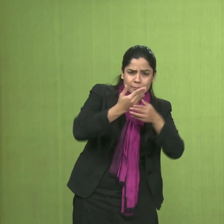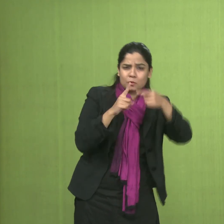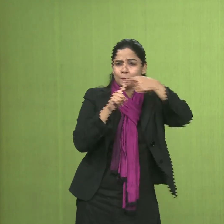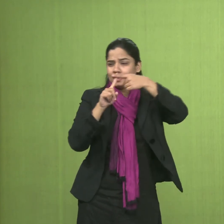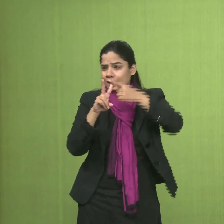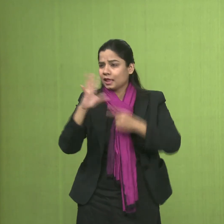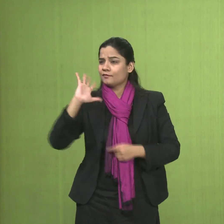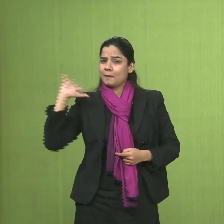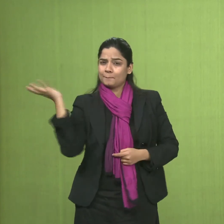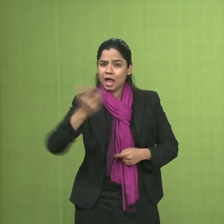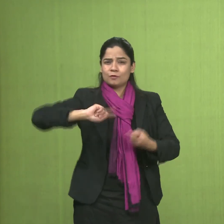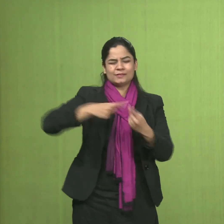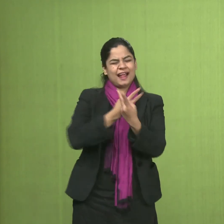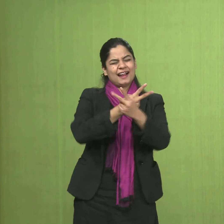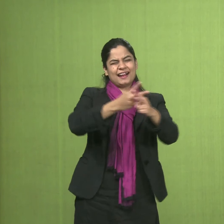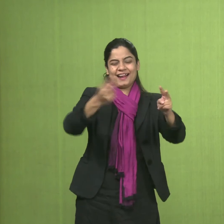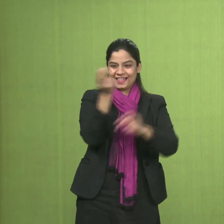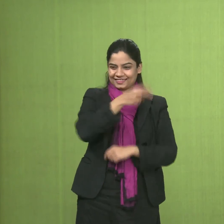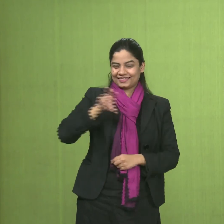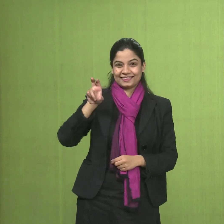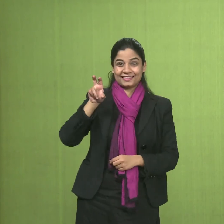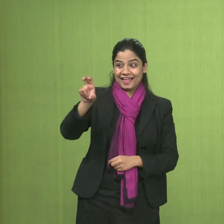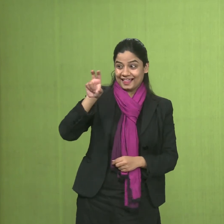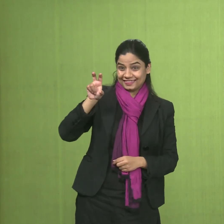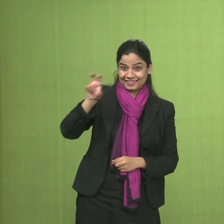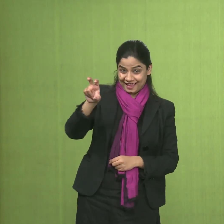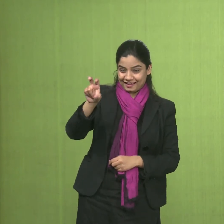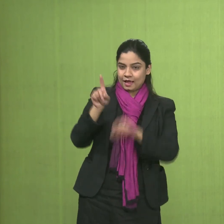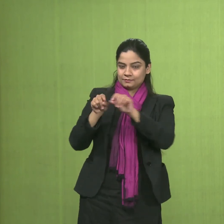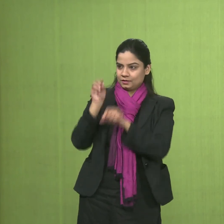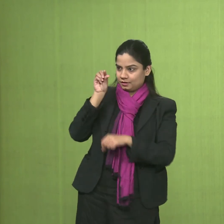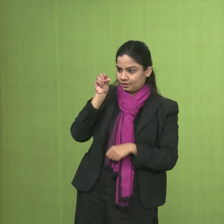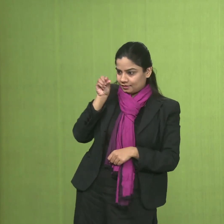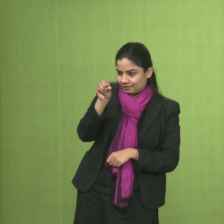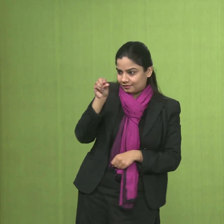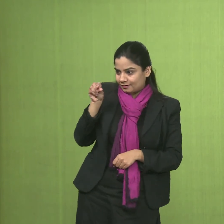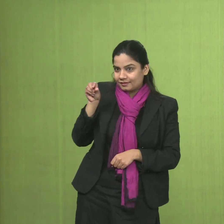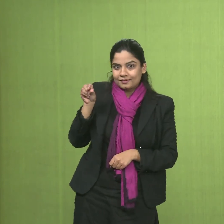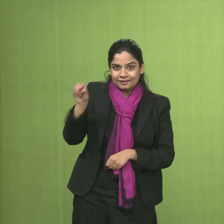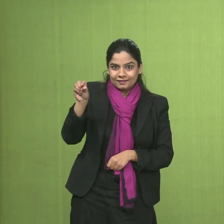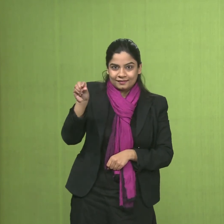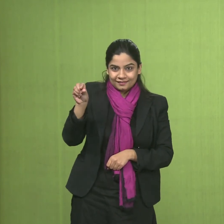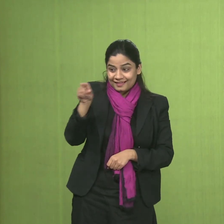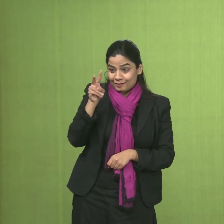it. Be it for television, microwave, for laptops, etc. All the plugs should be